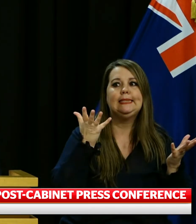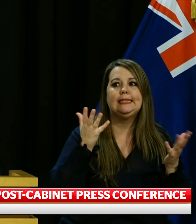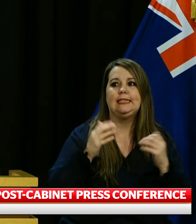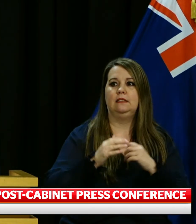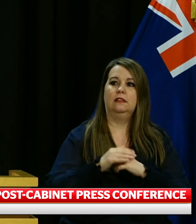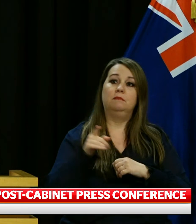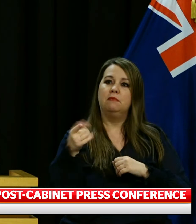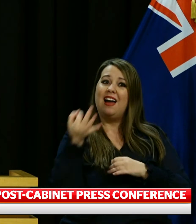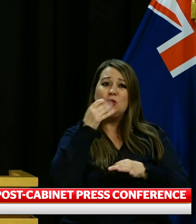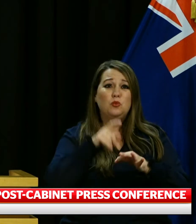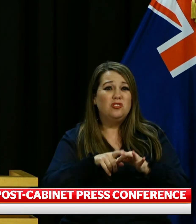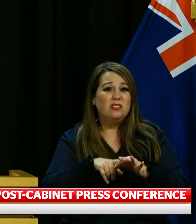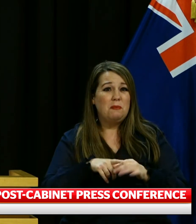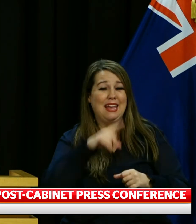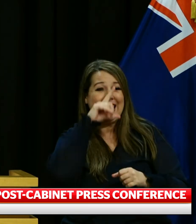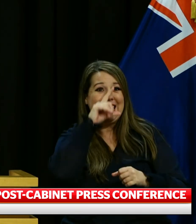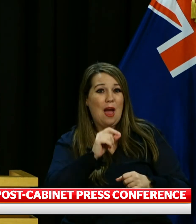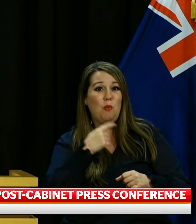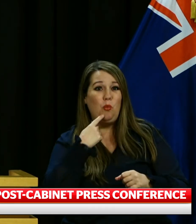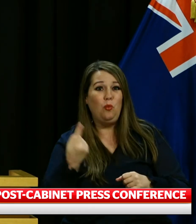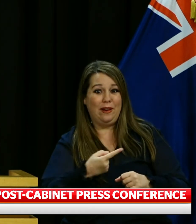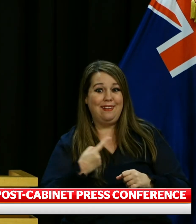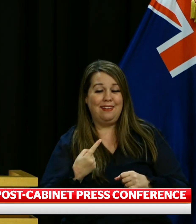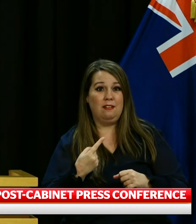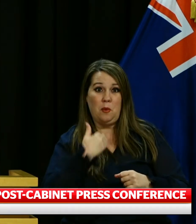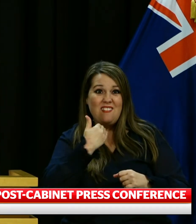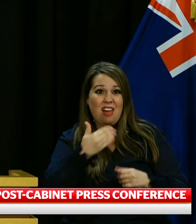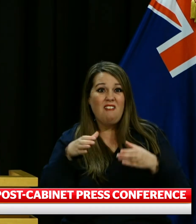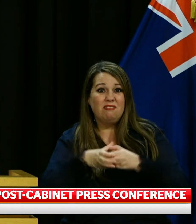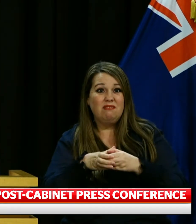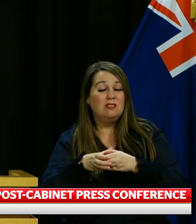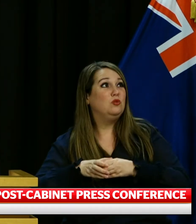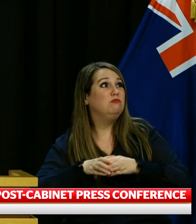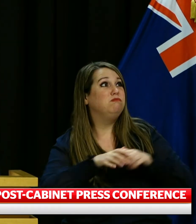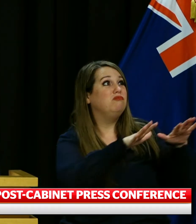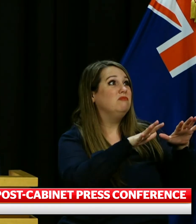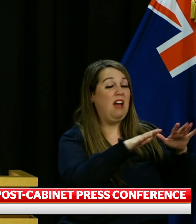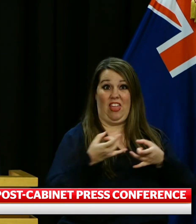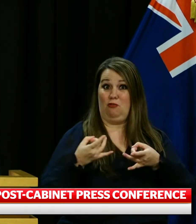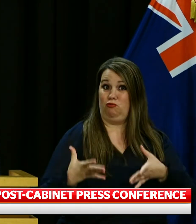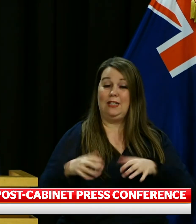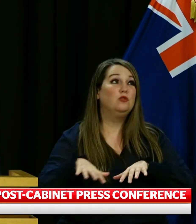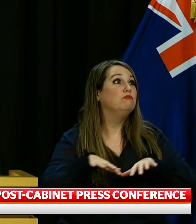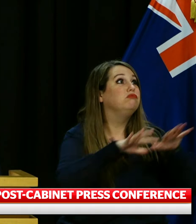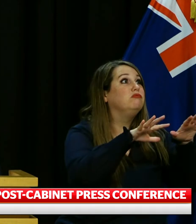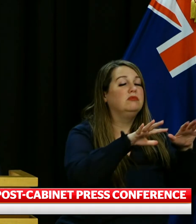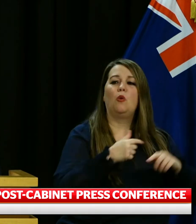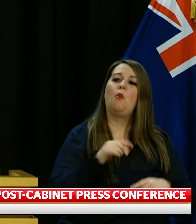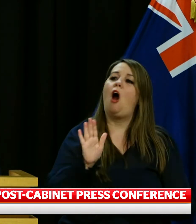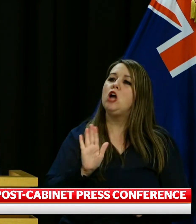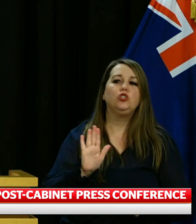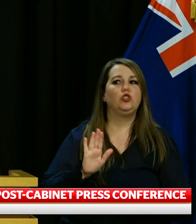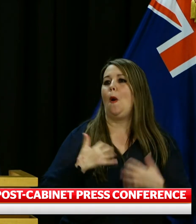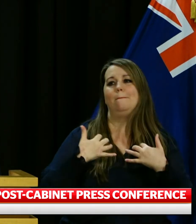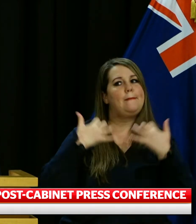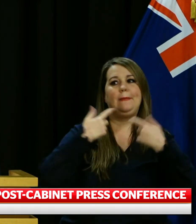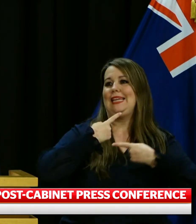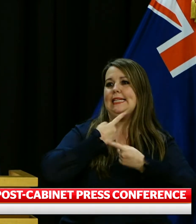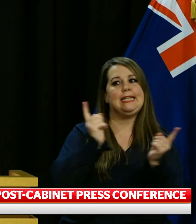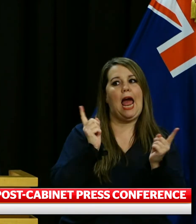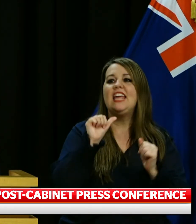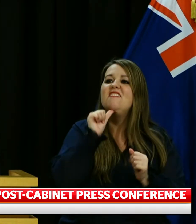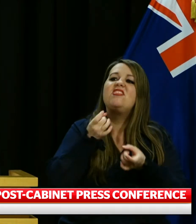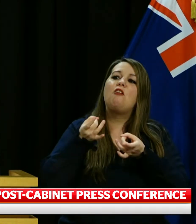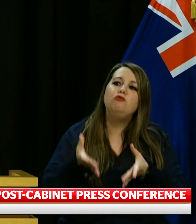offshore or not? Again, issues around force readiness for deployment isn't something that we make public comment on. Should